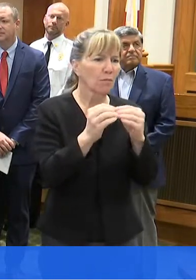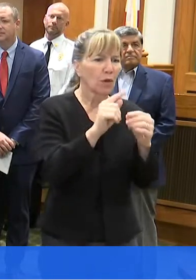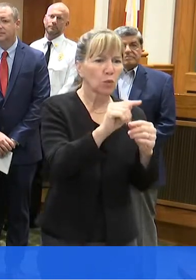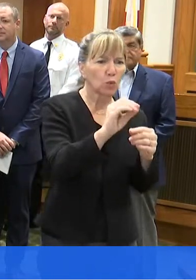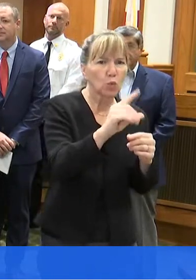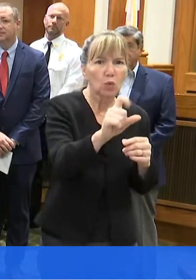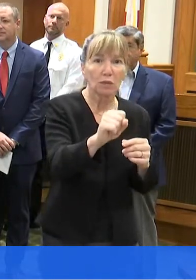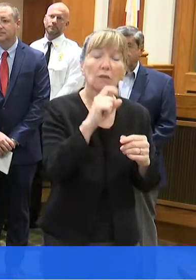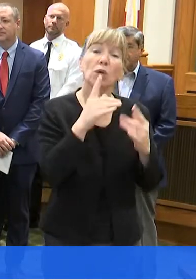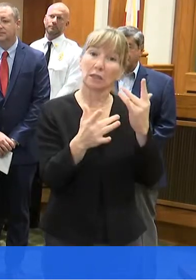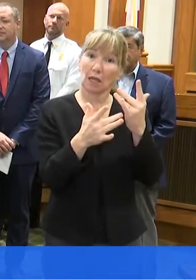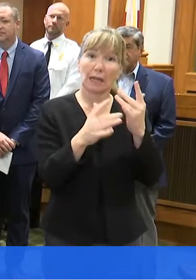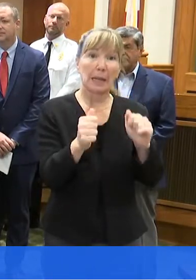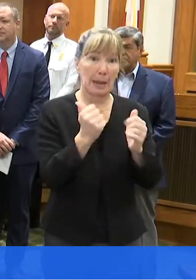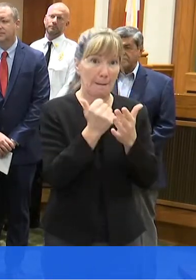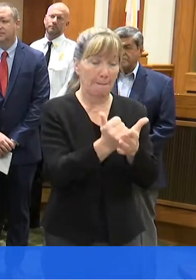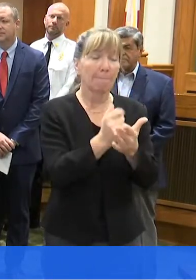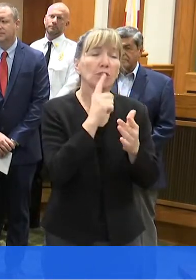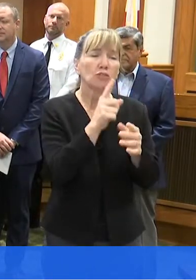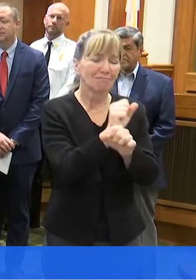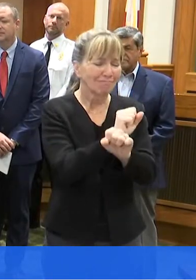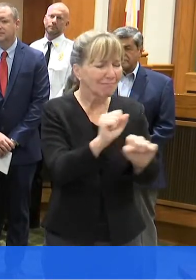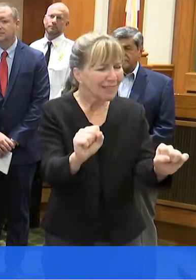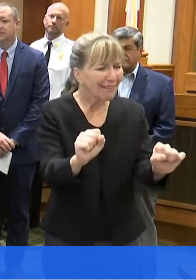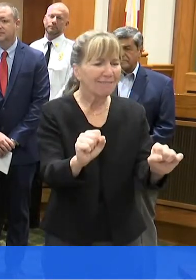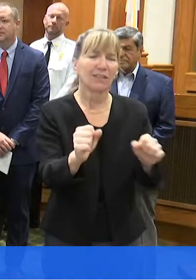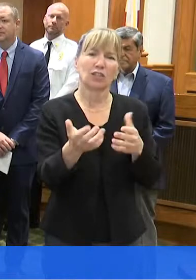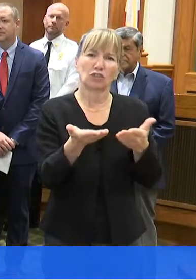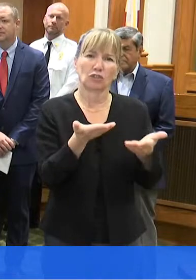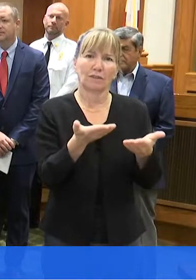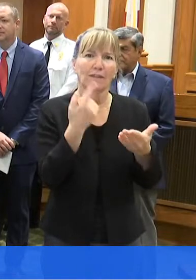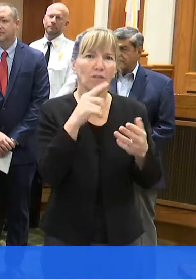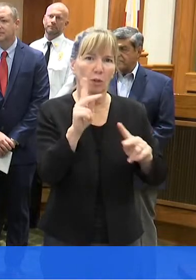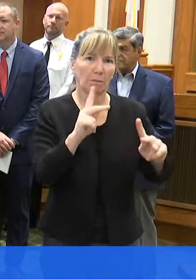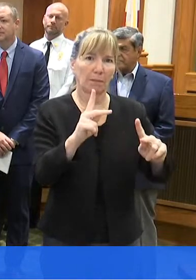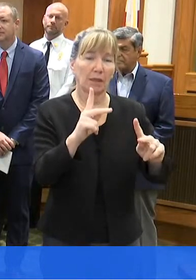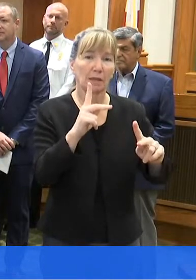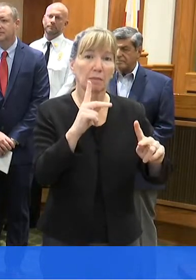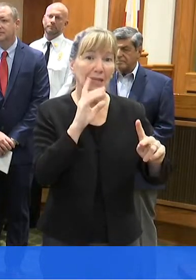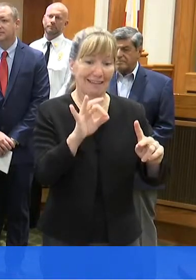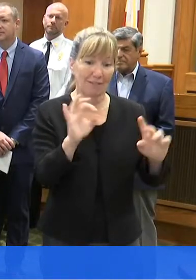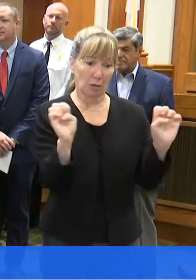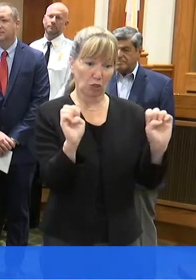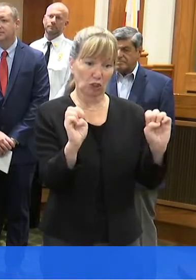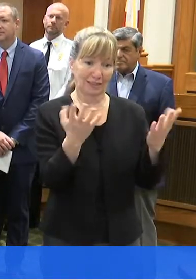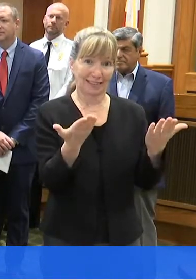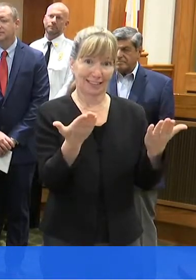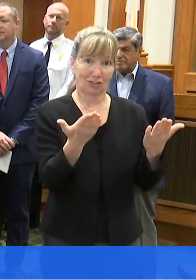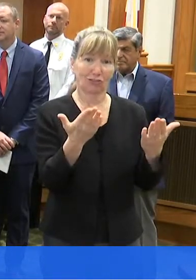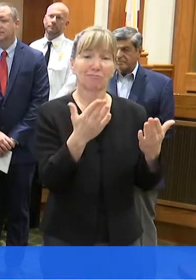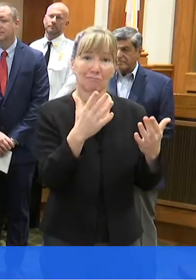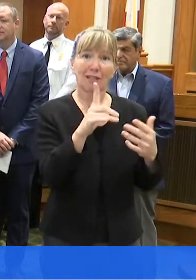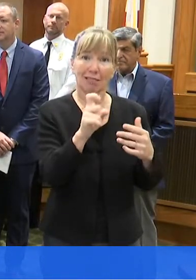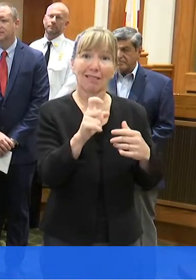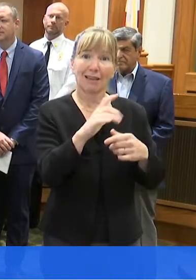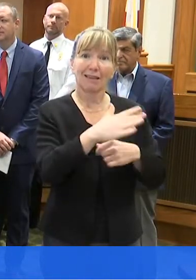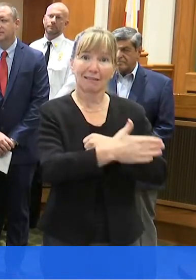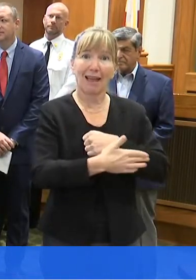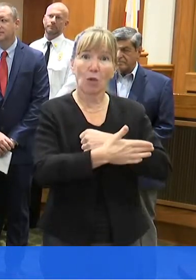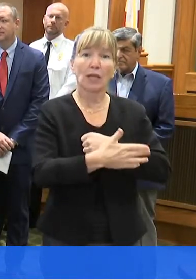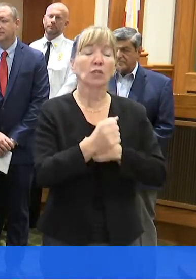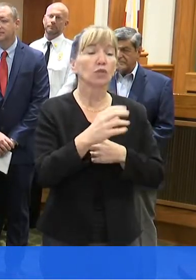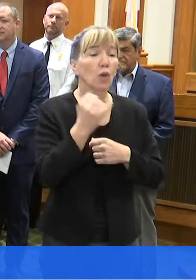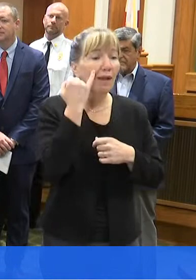use technology to help make sure that we provide a great level of service for folks who have emergencies here in our area. So as long as we use this new